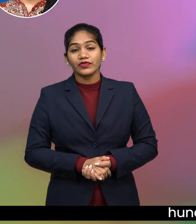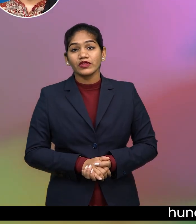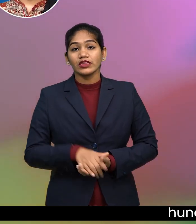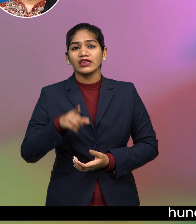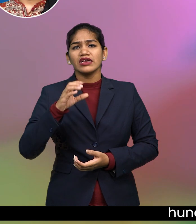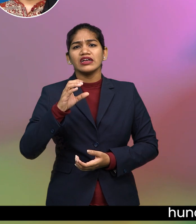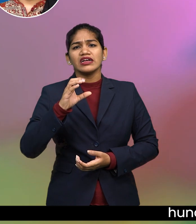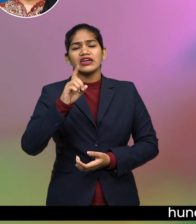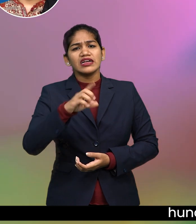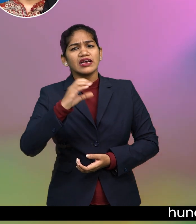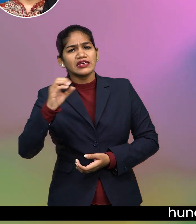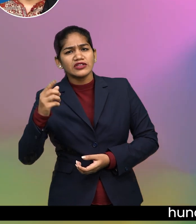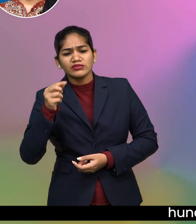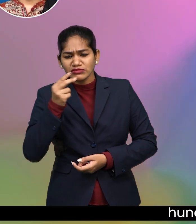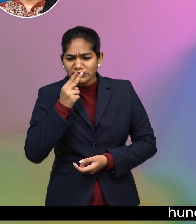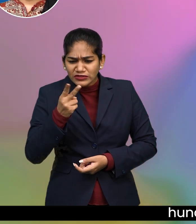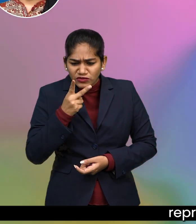hundreds of microscopic